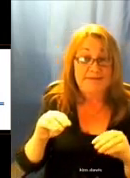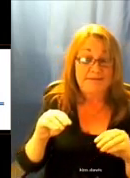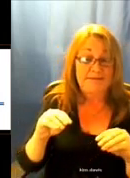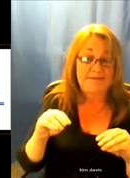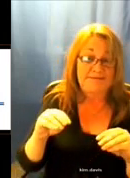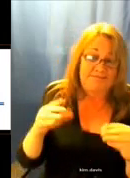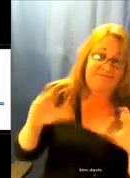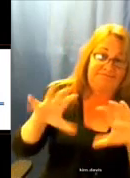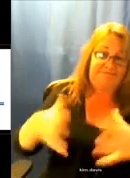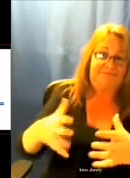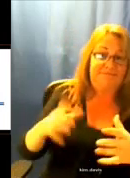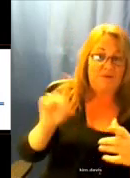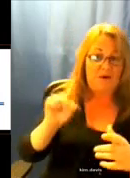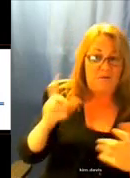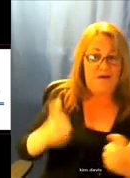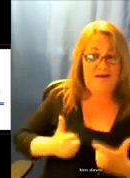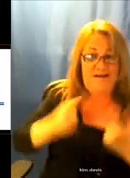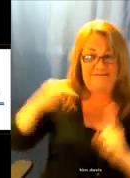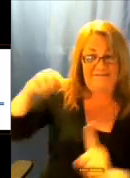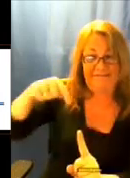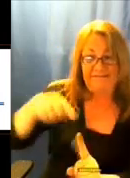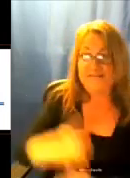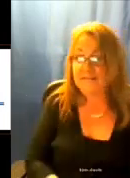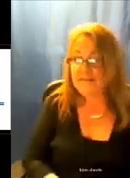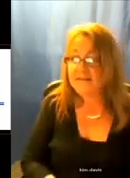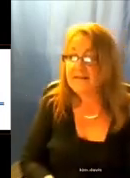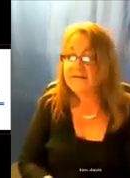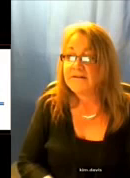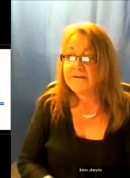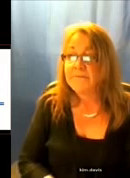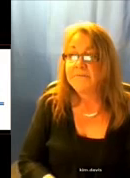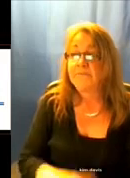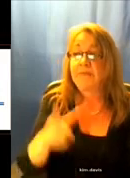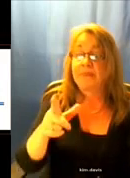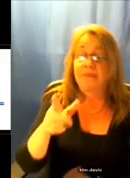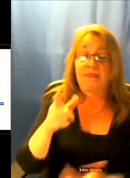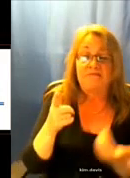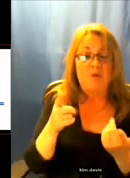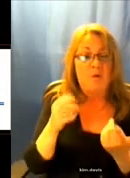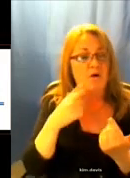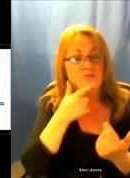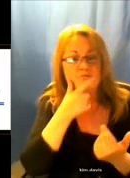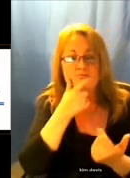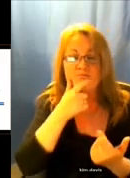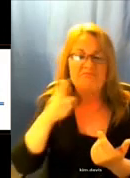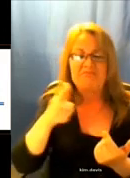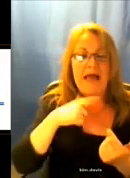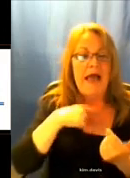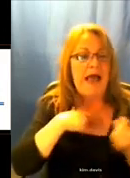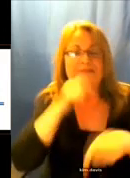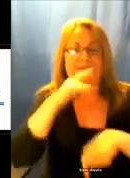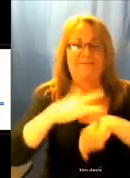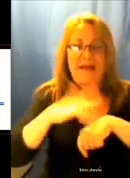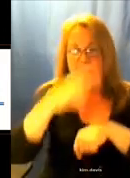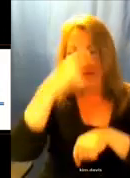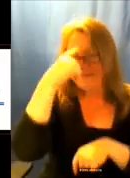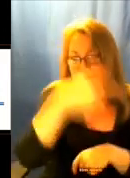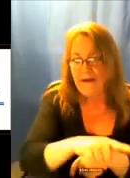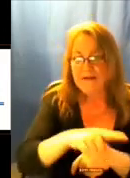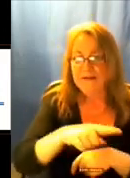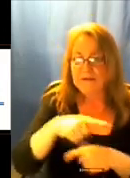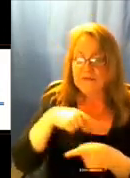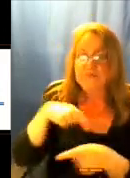If for a rent or selling a house or places of residence.